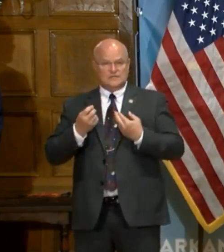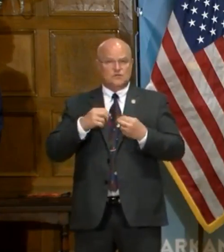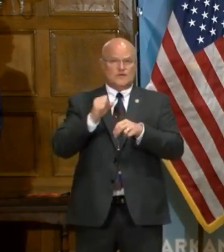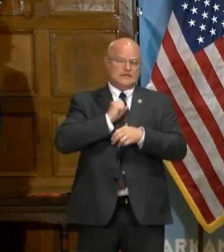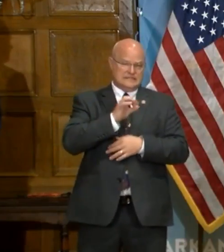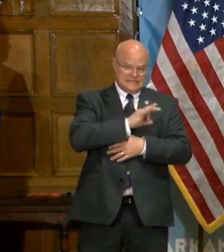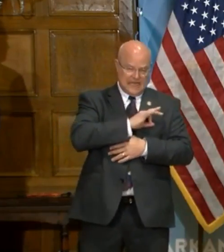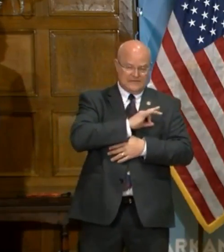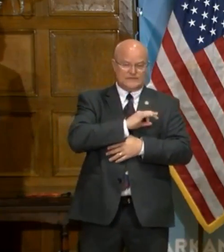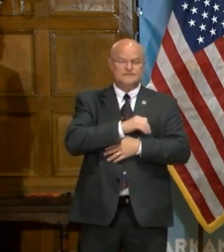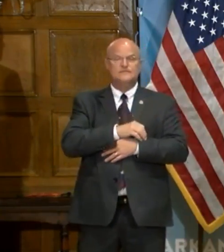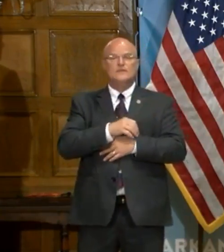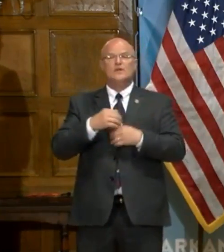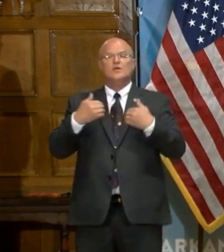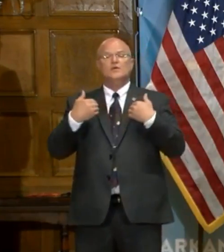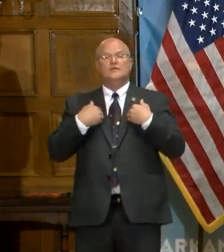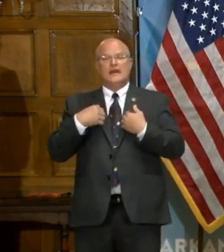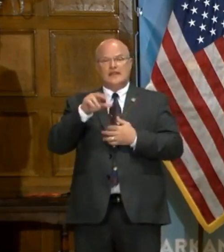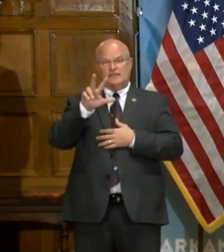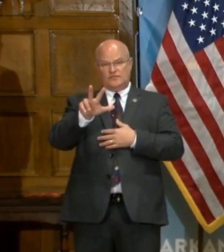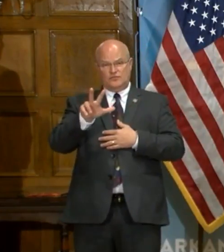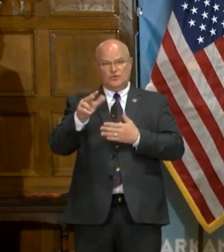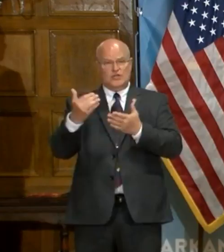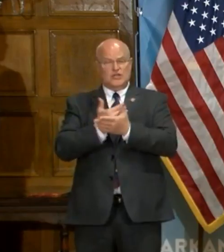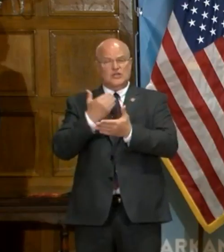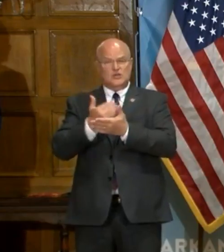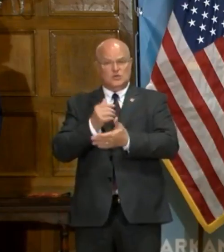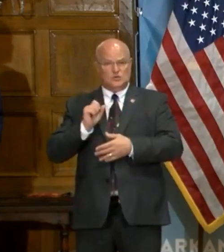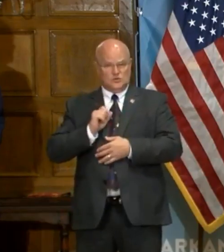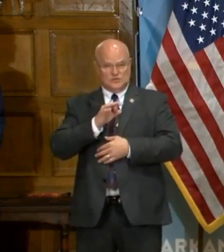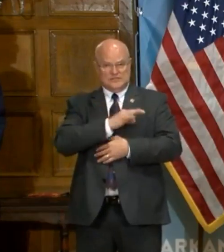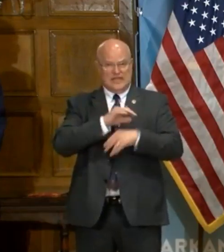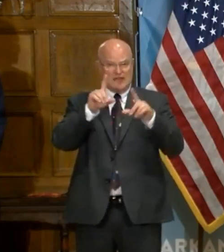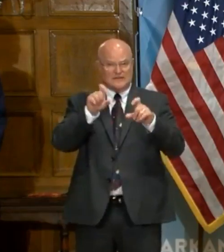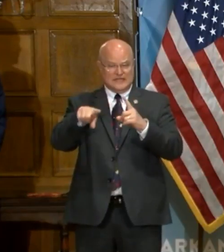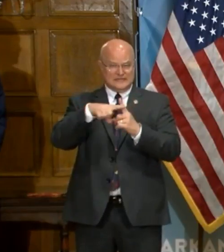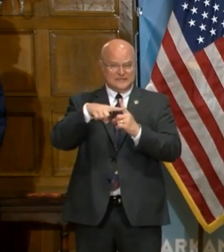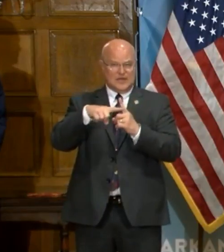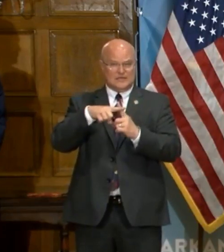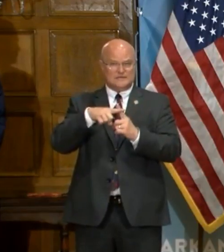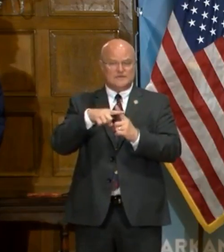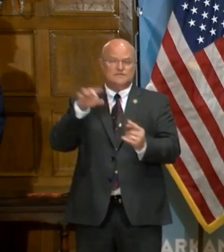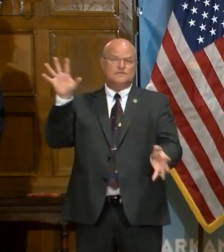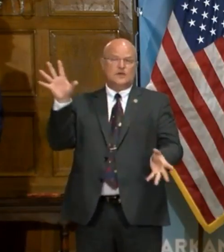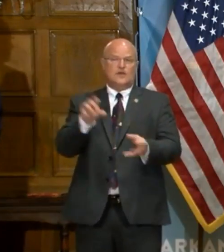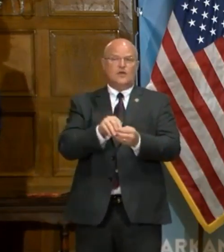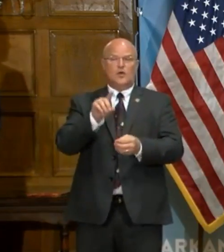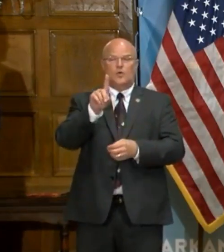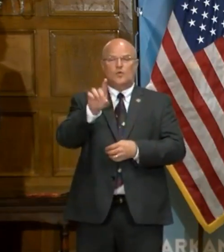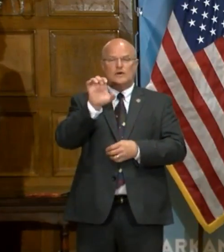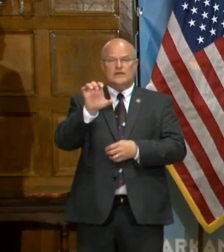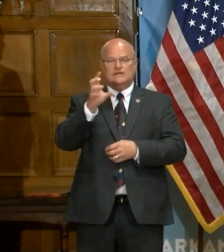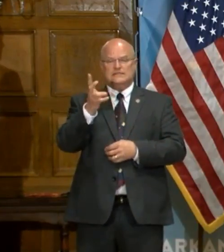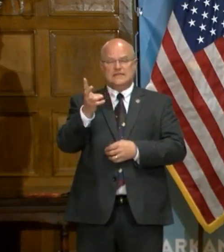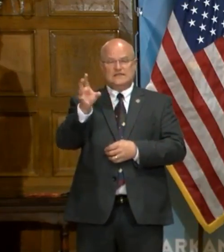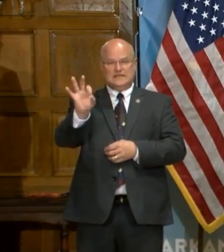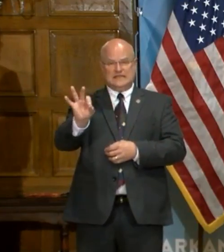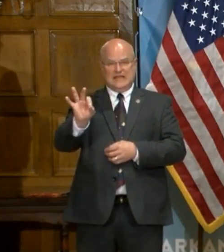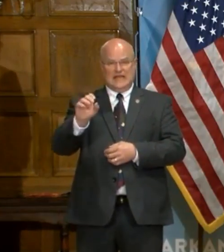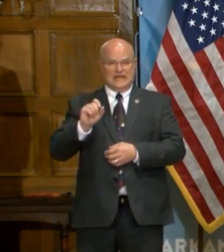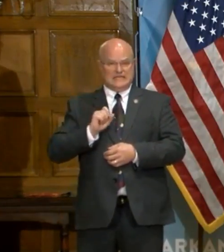staff. We have had 3 new staff test positive, so we're at a total of